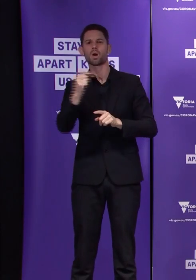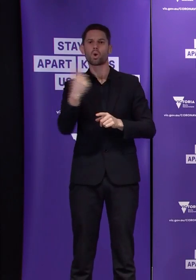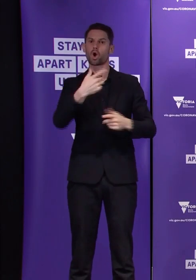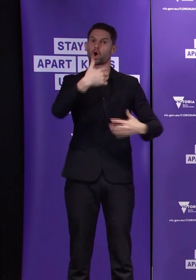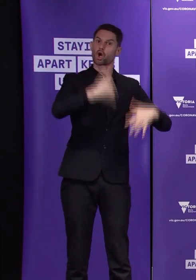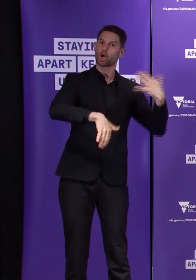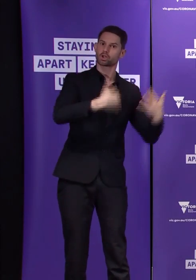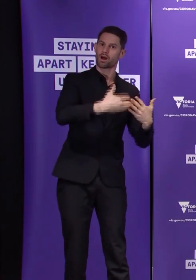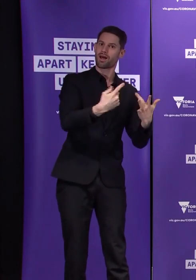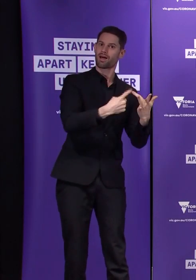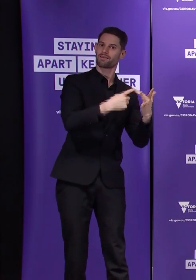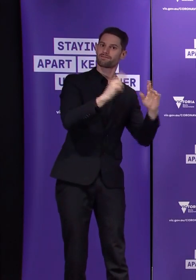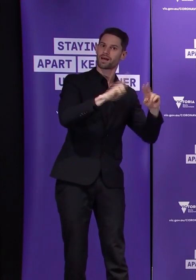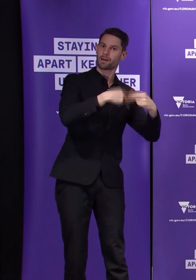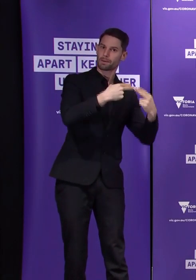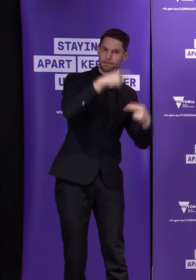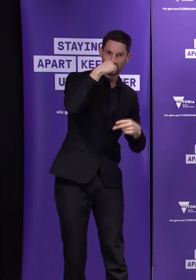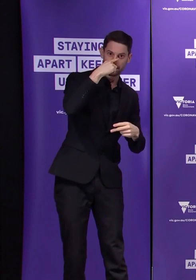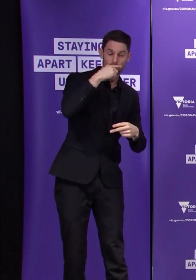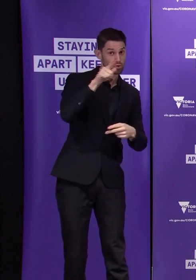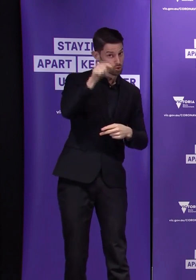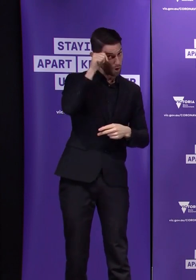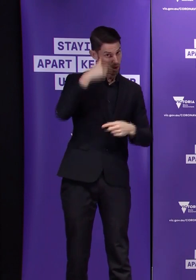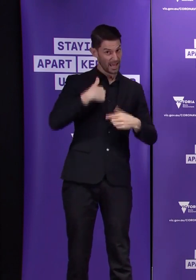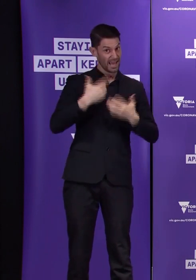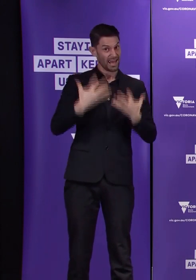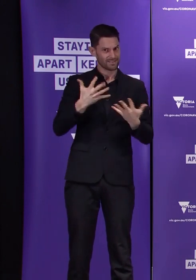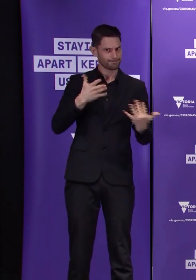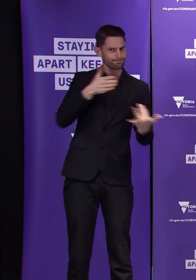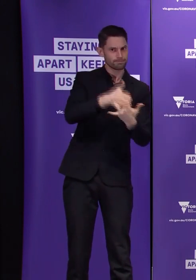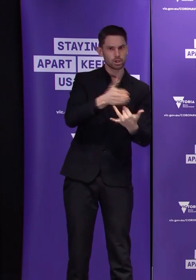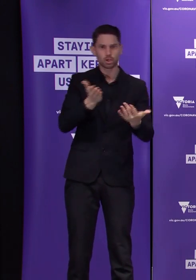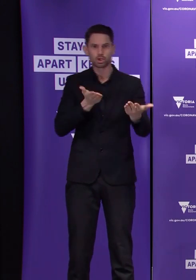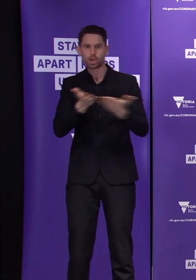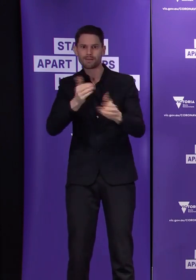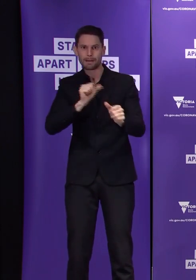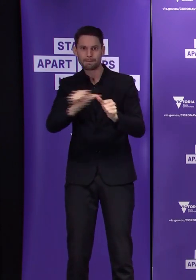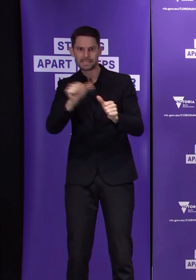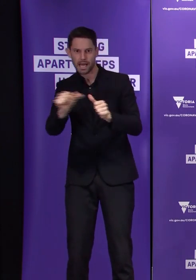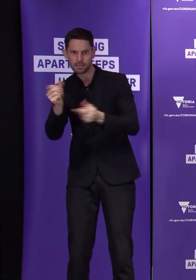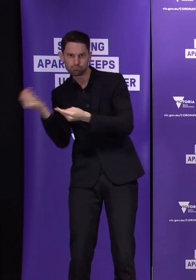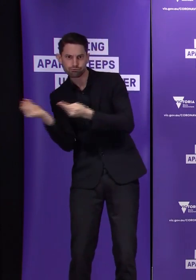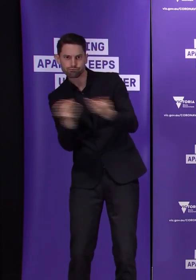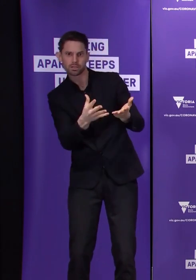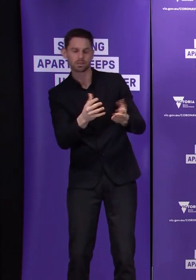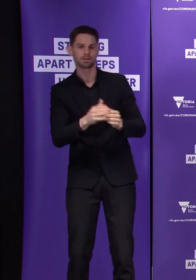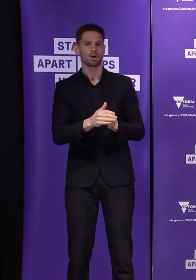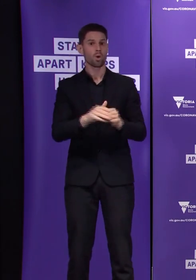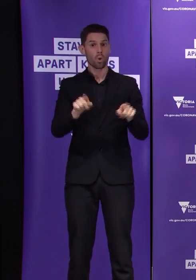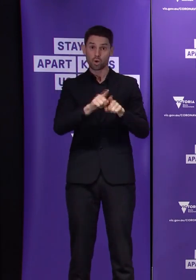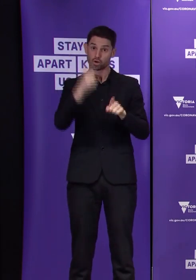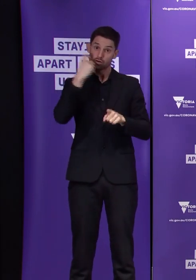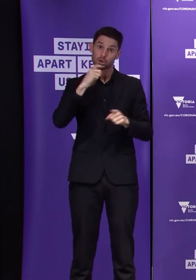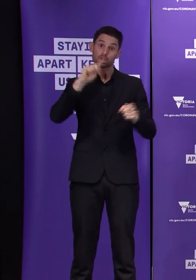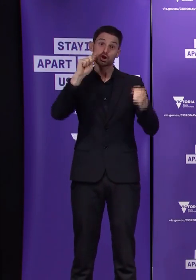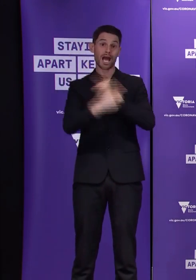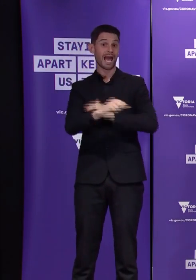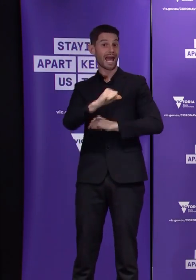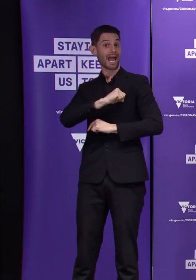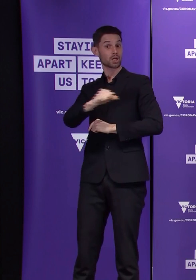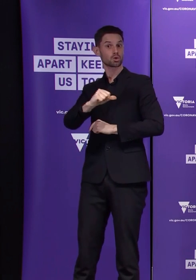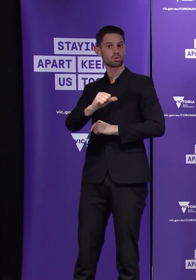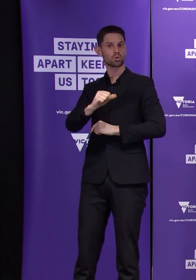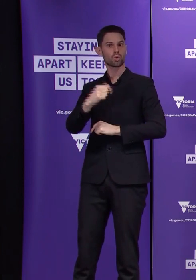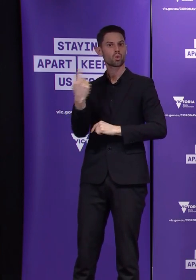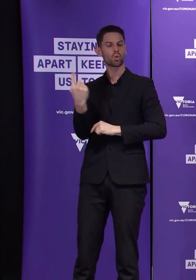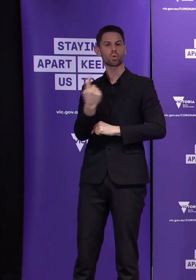out into the open as much as we can. So better service response, changing attitudes, because by changing attitudes toward